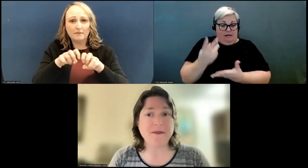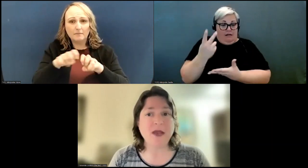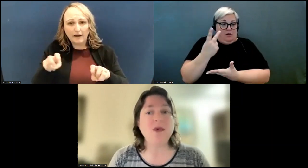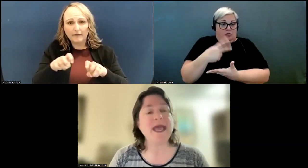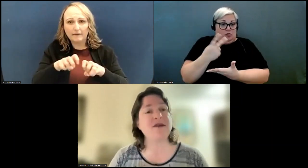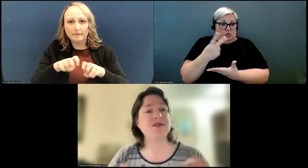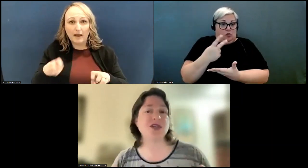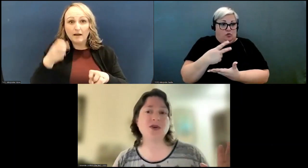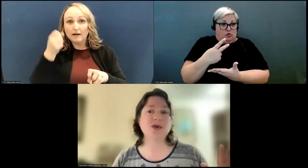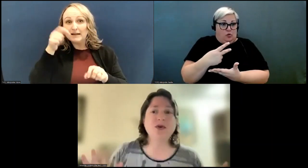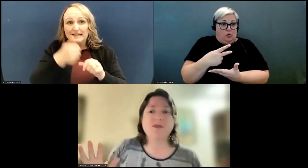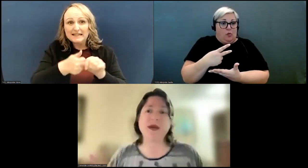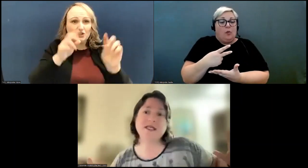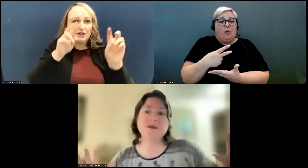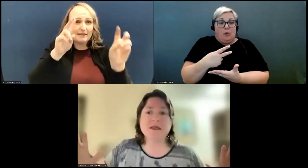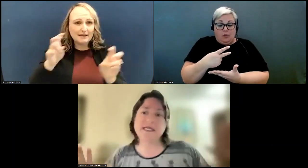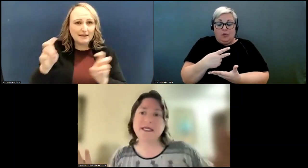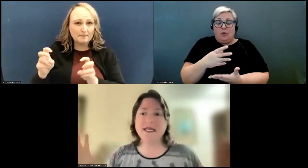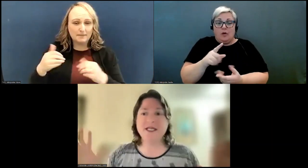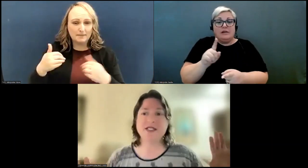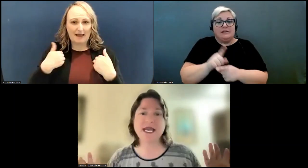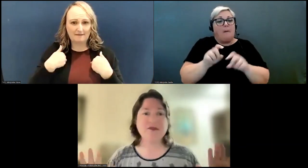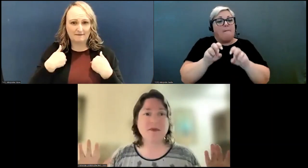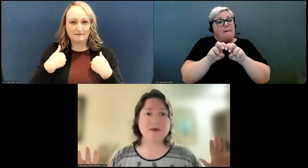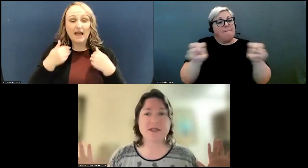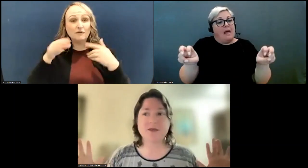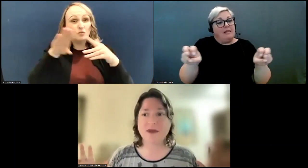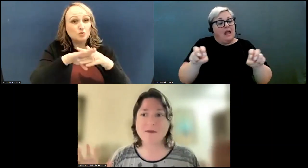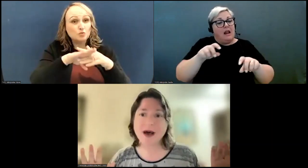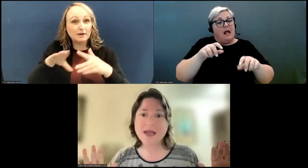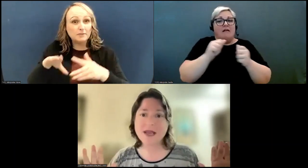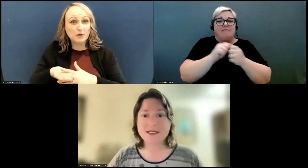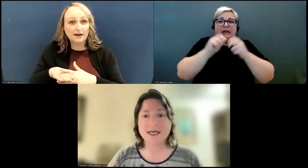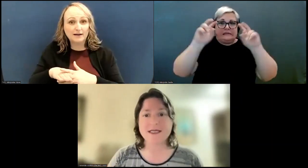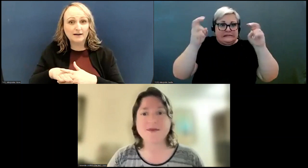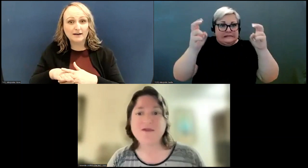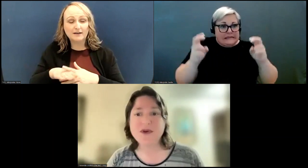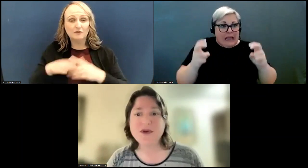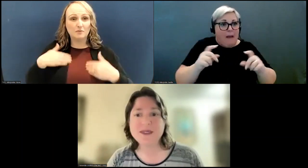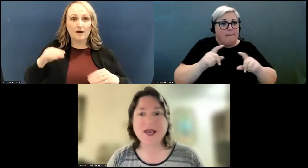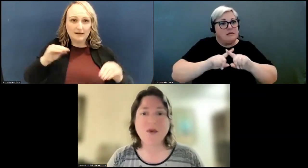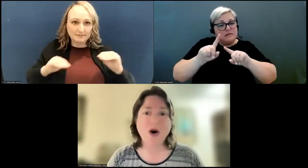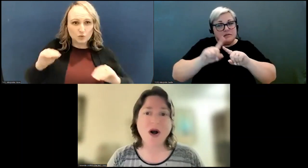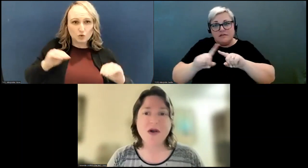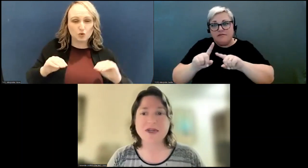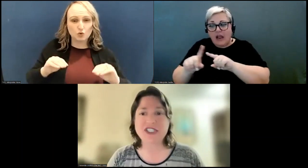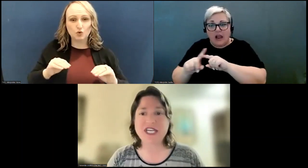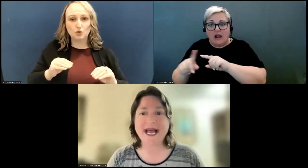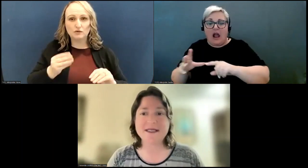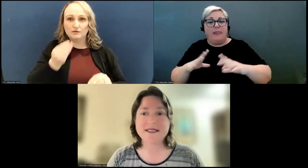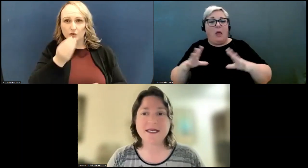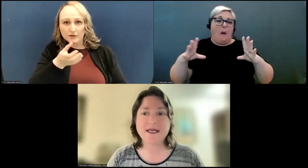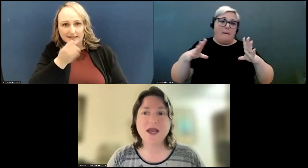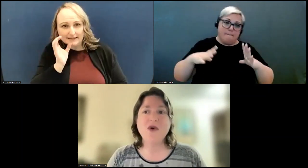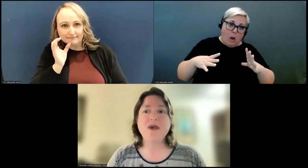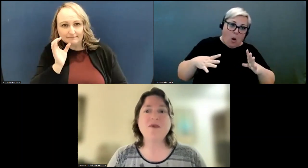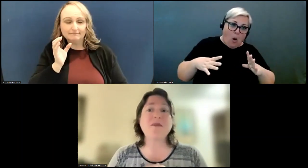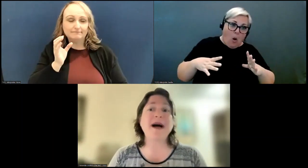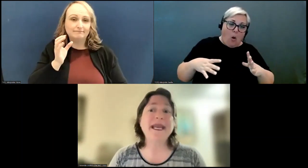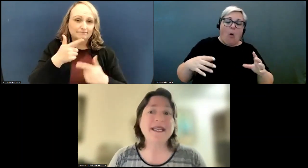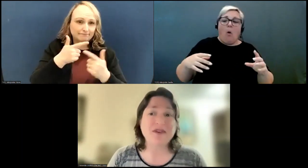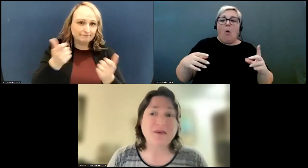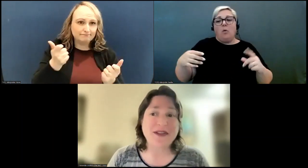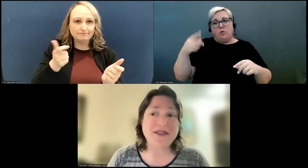theme. We have 2 breaks built in each day for people to move their bodies and get some food, take a walk, or chat.